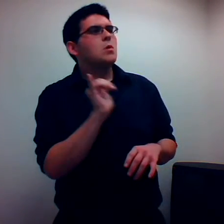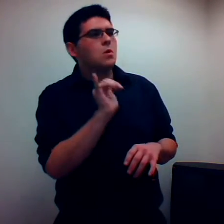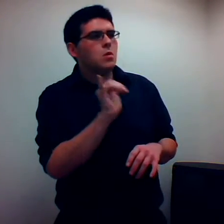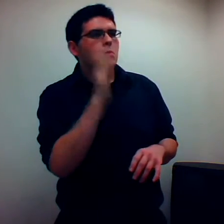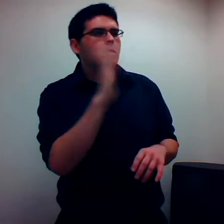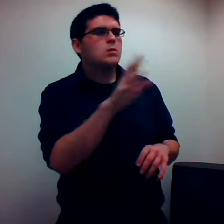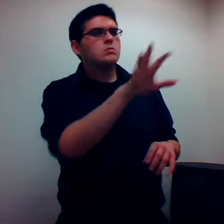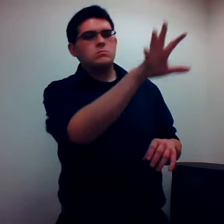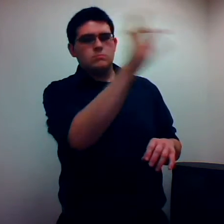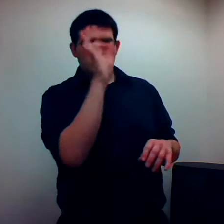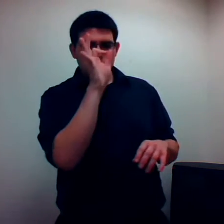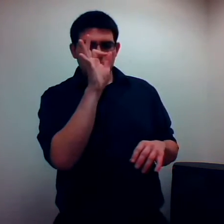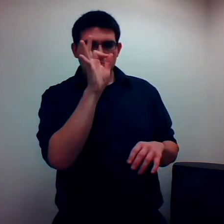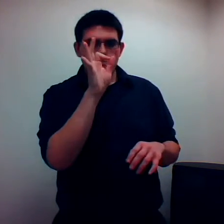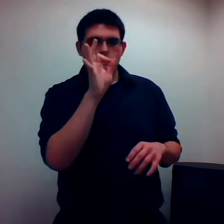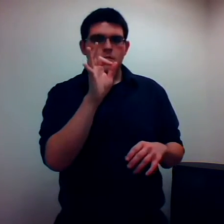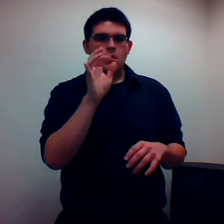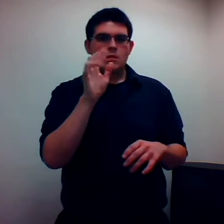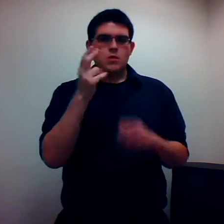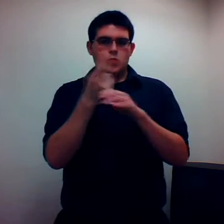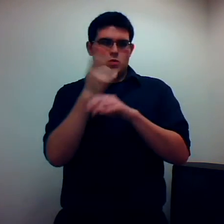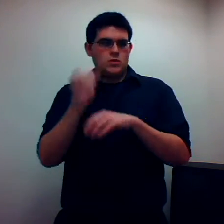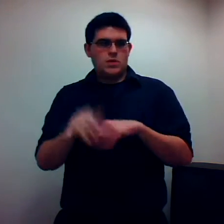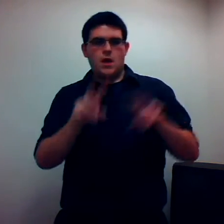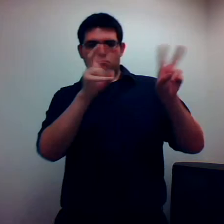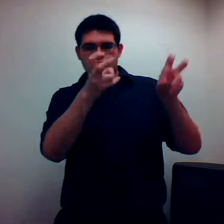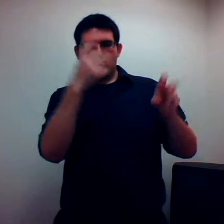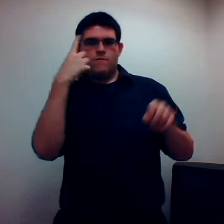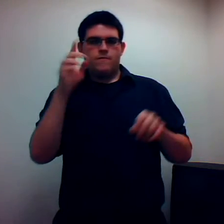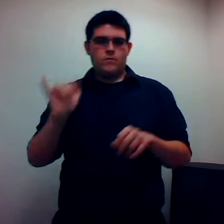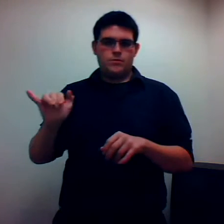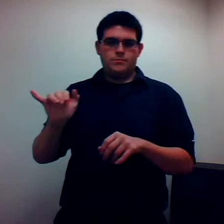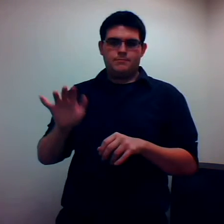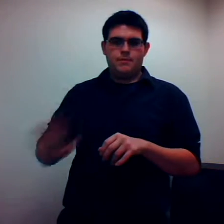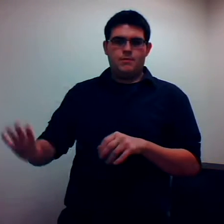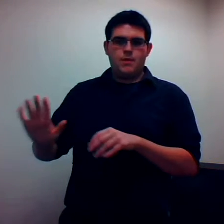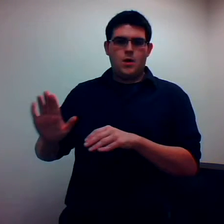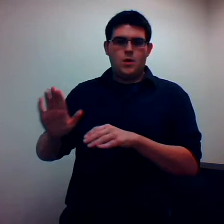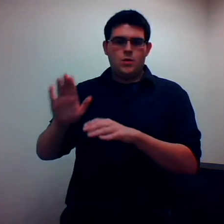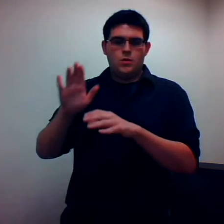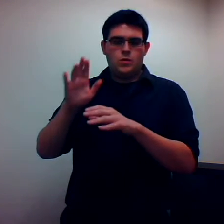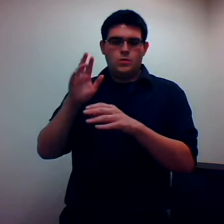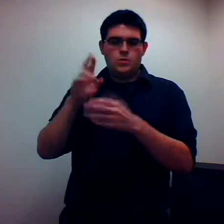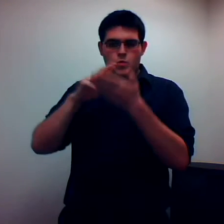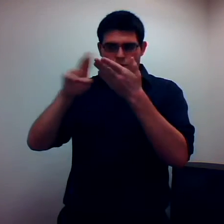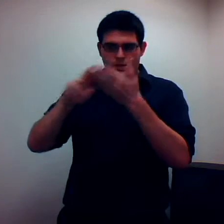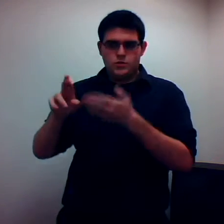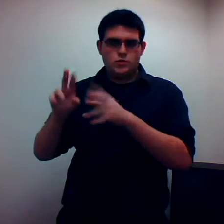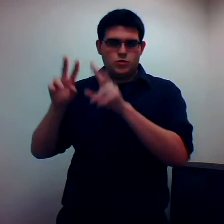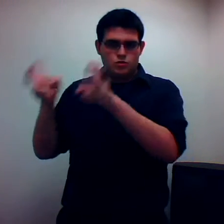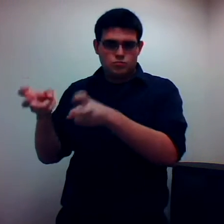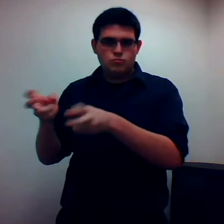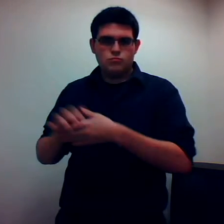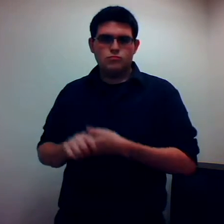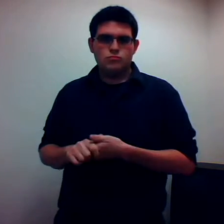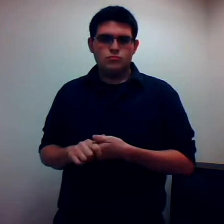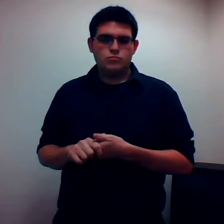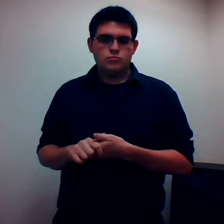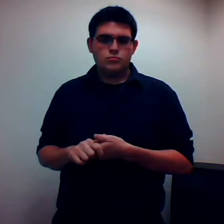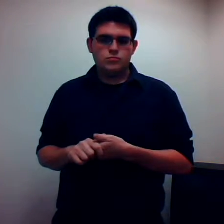that topic. And the activity that I just described really involves a lot of skill. I mean,